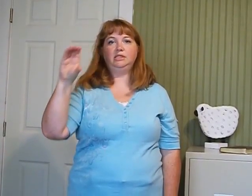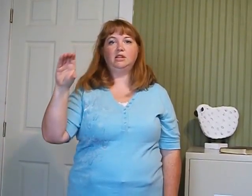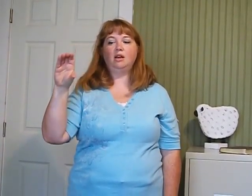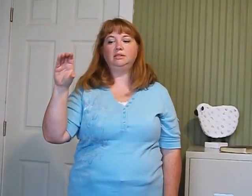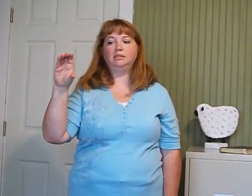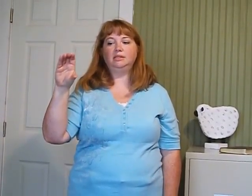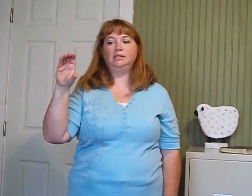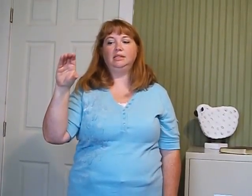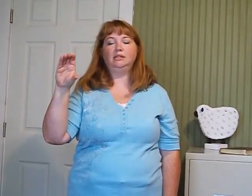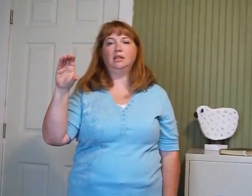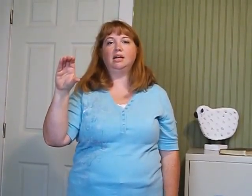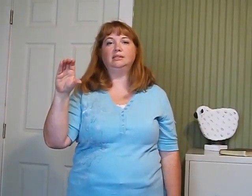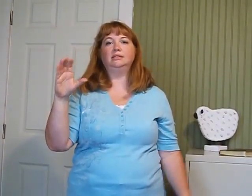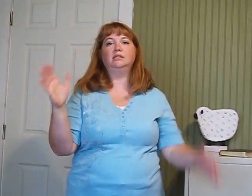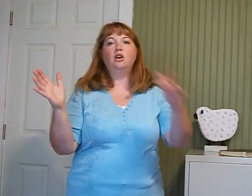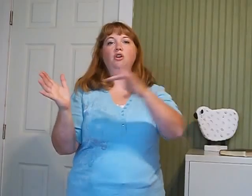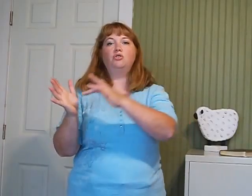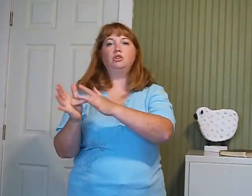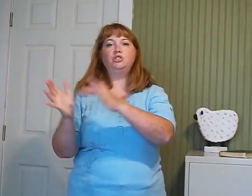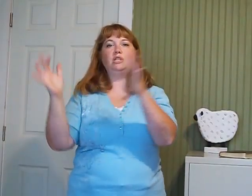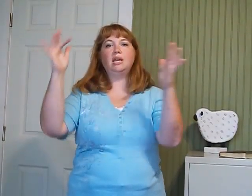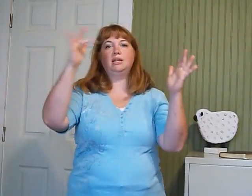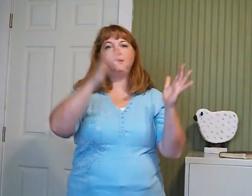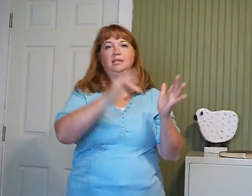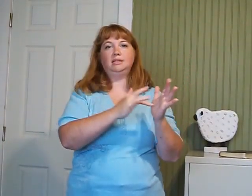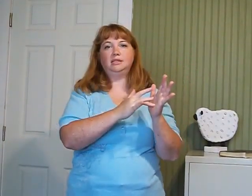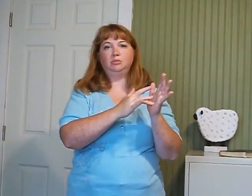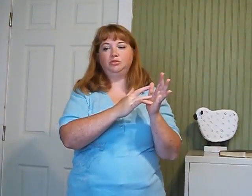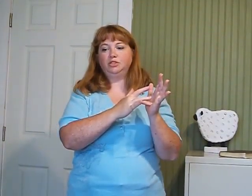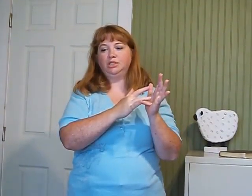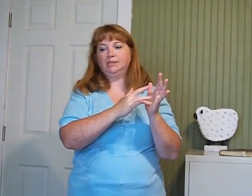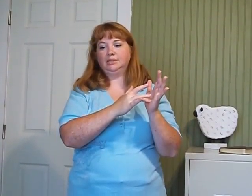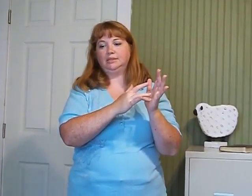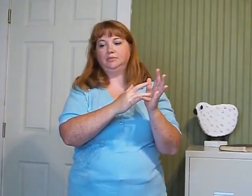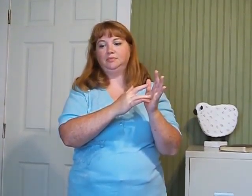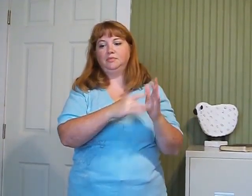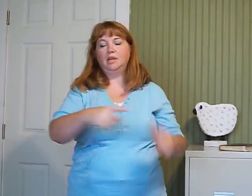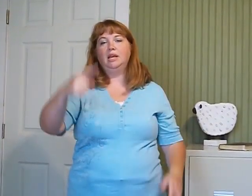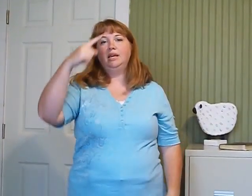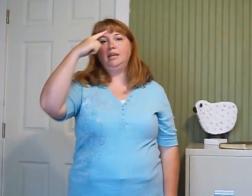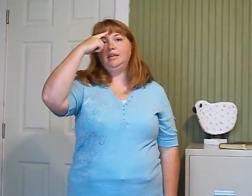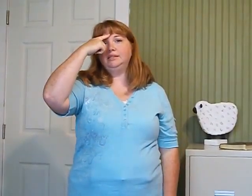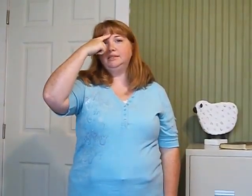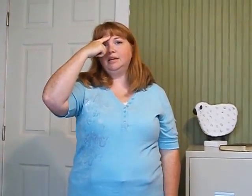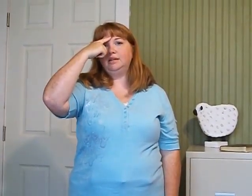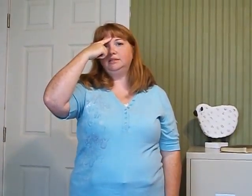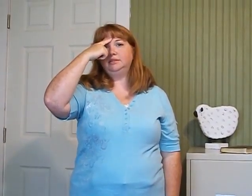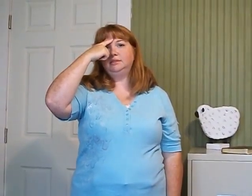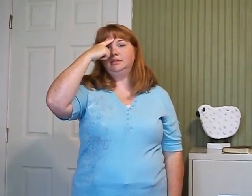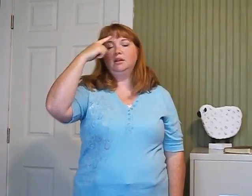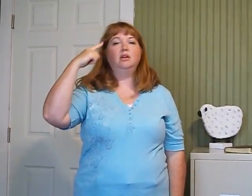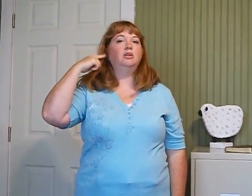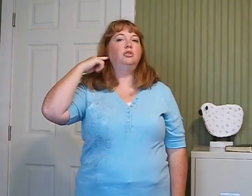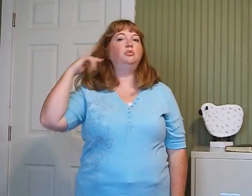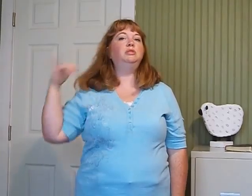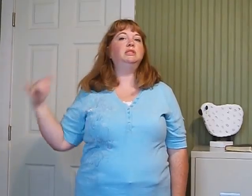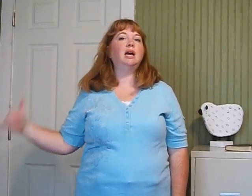letter C. Constantine legalizes Christianity, the symbol for Jesus. India's